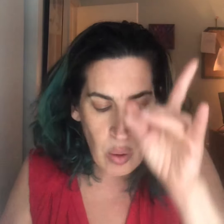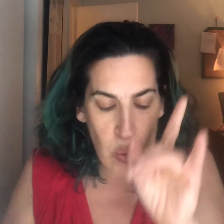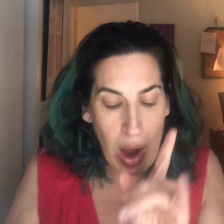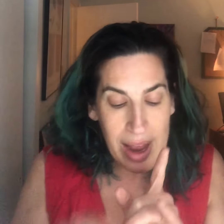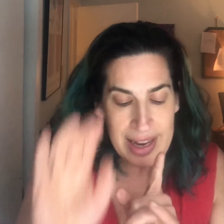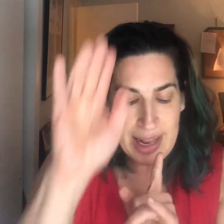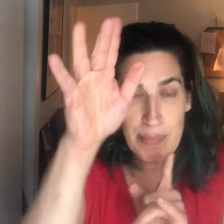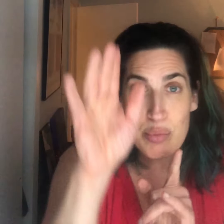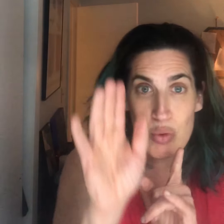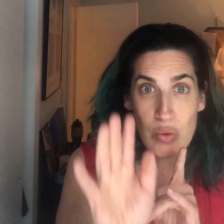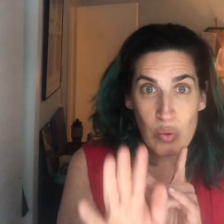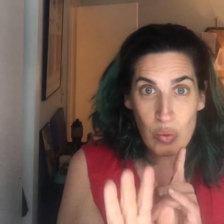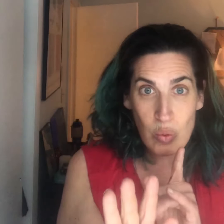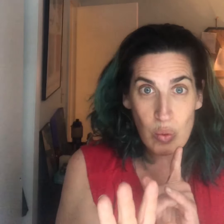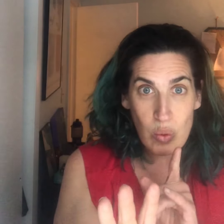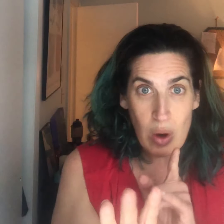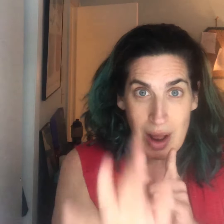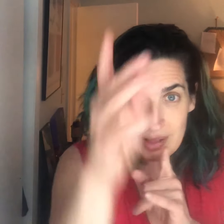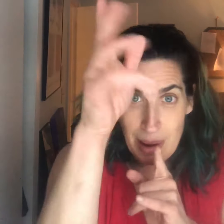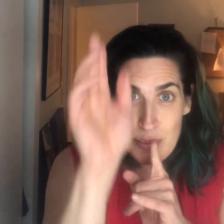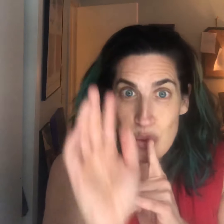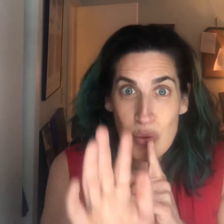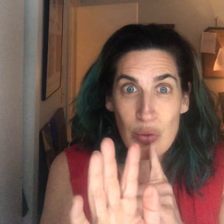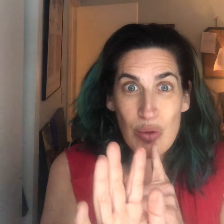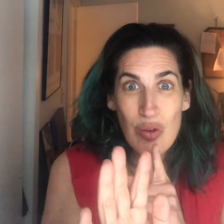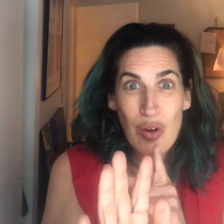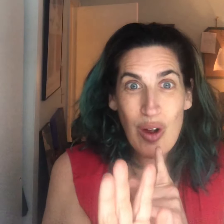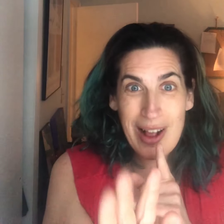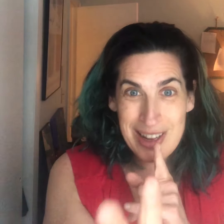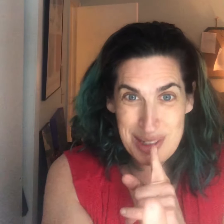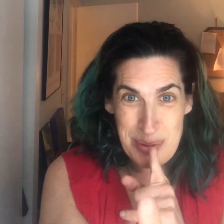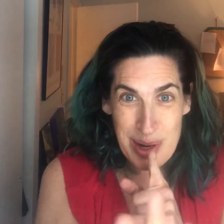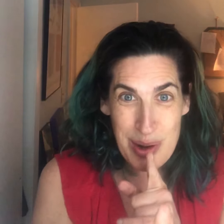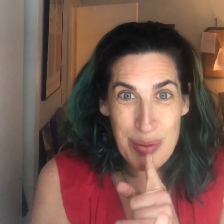The moo, the moo is with you.